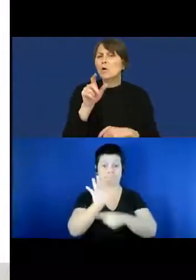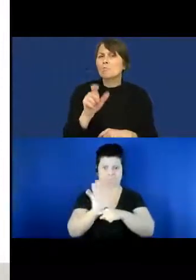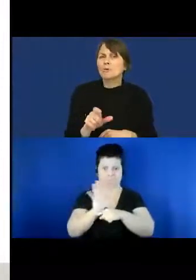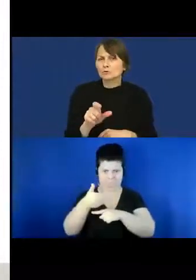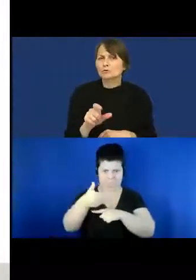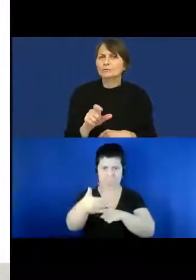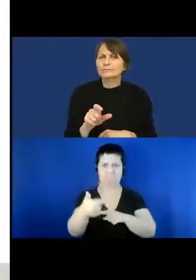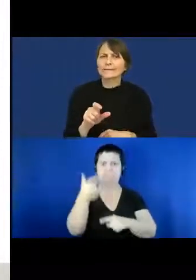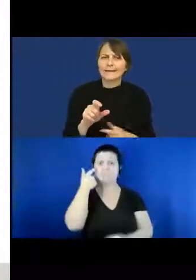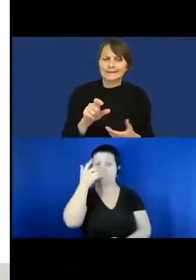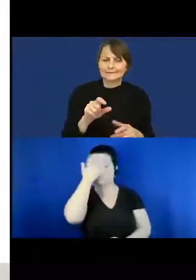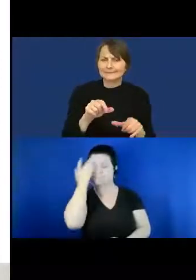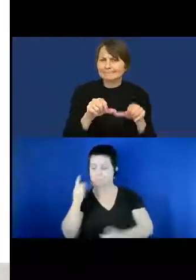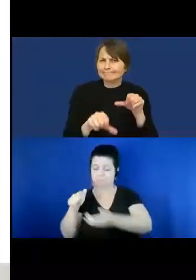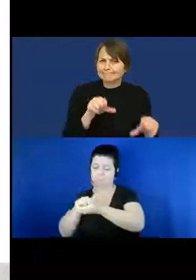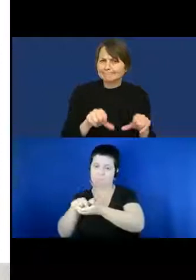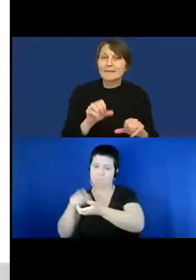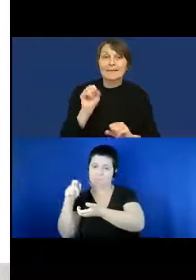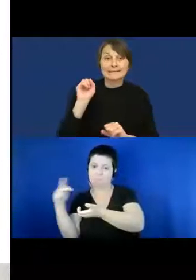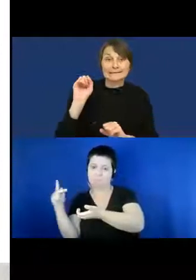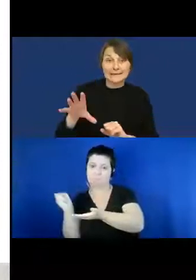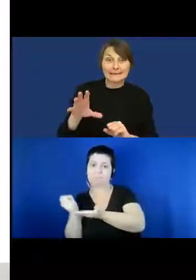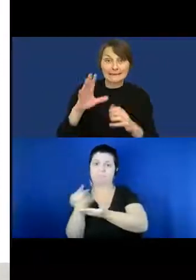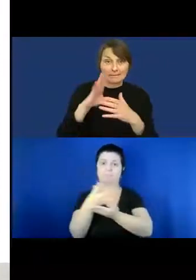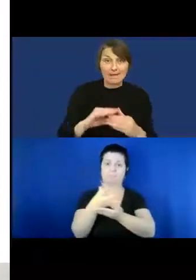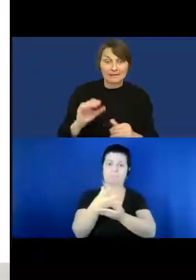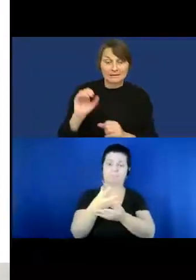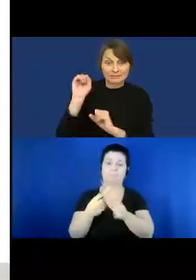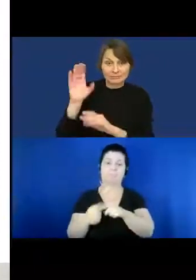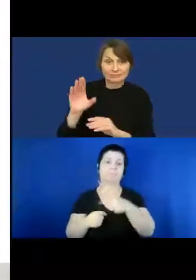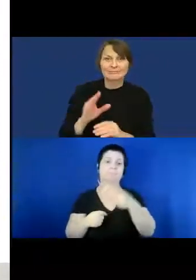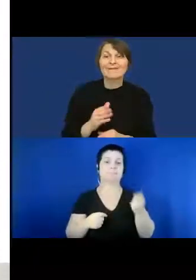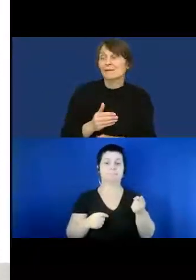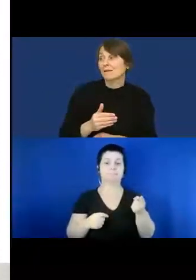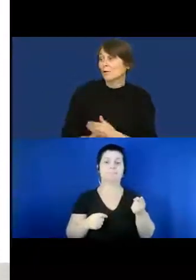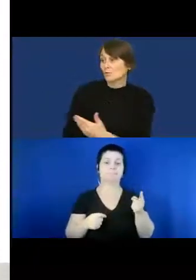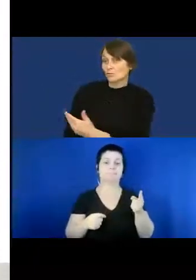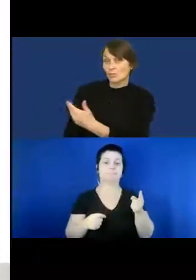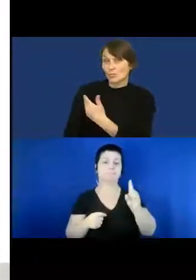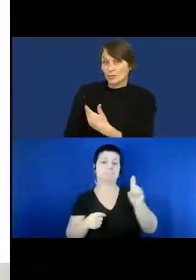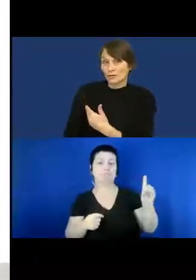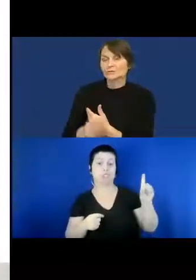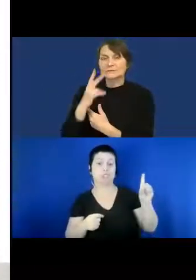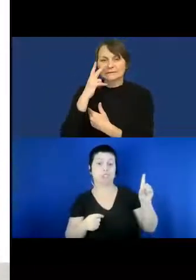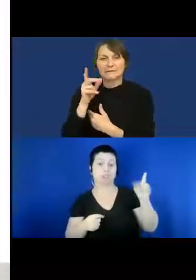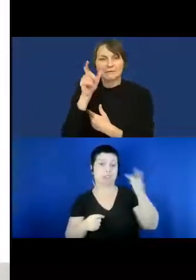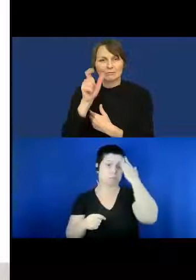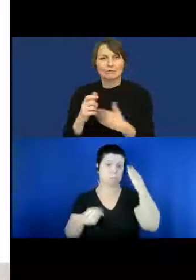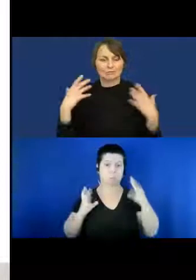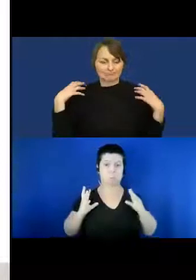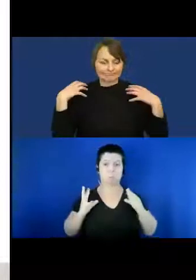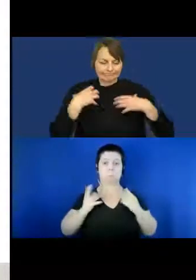mobile application and sending a message. And on the right, you will see someone wearing the haptic